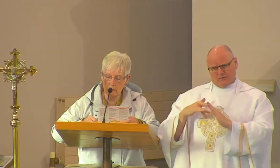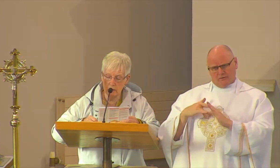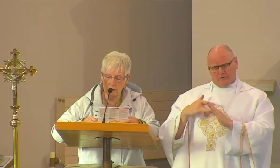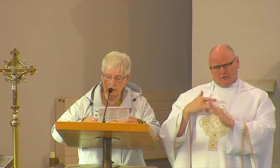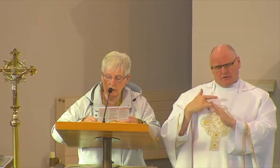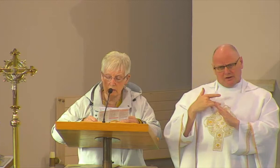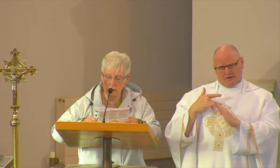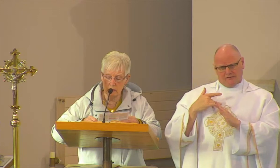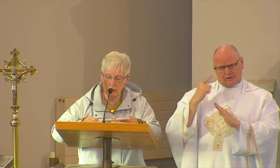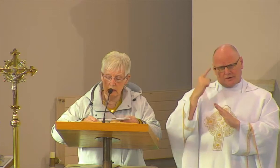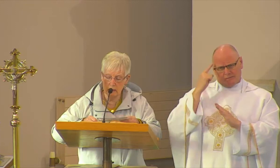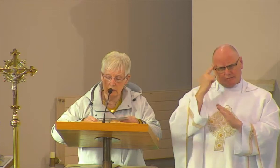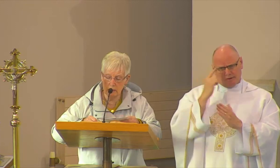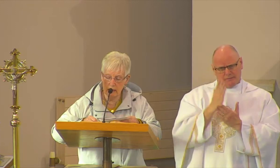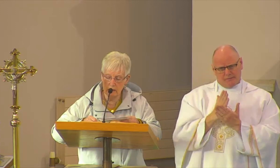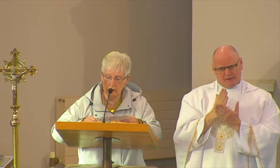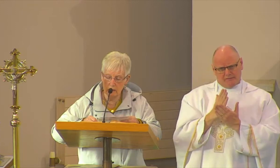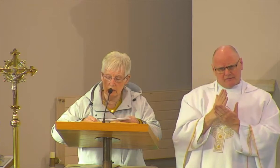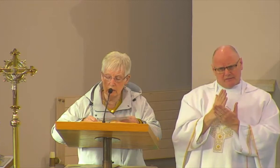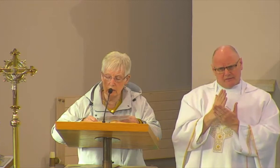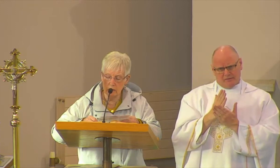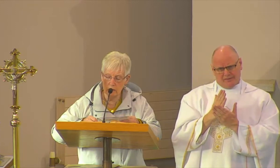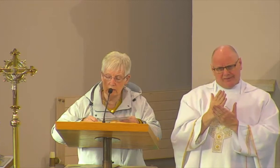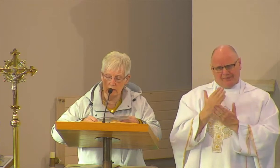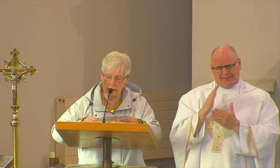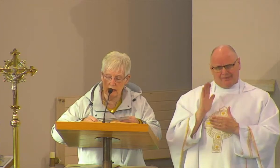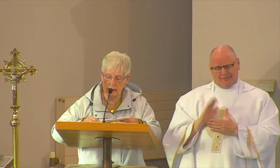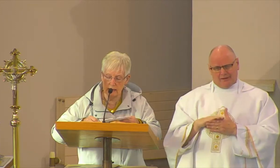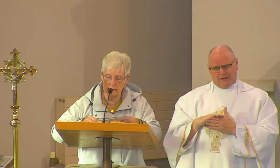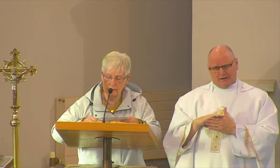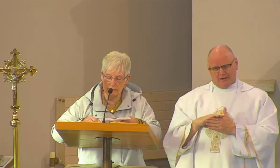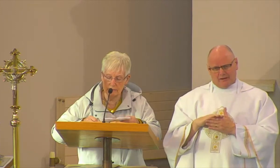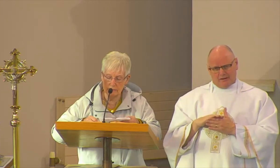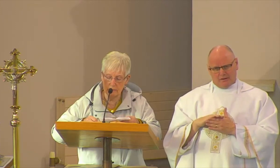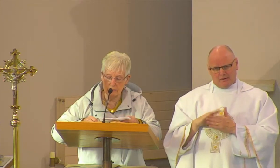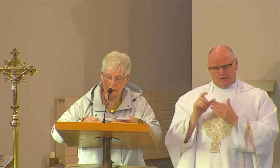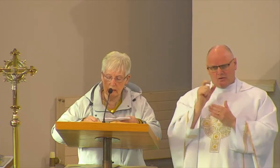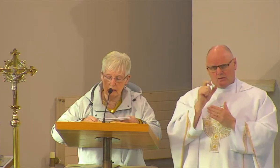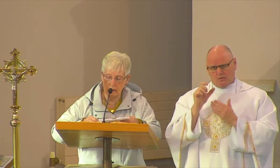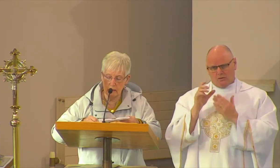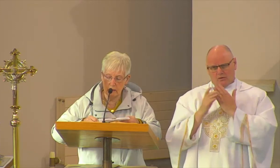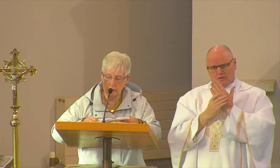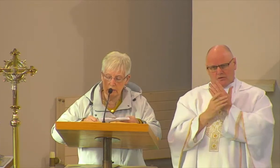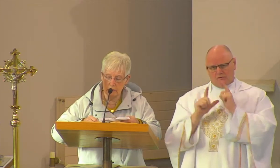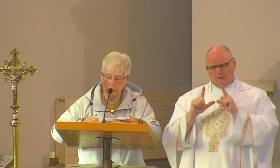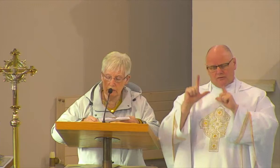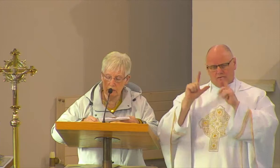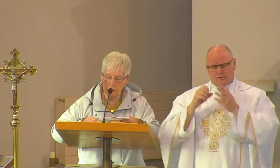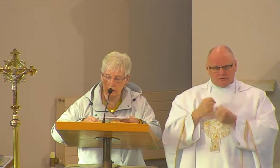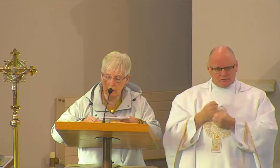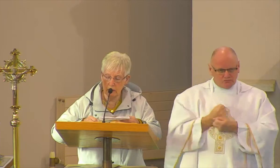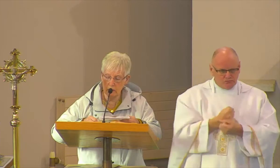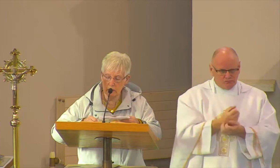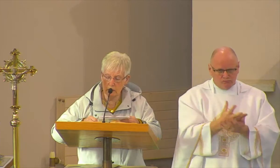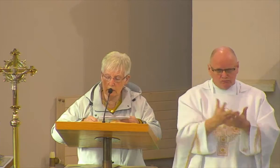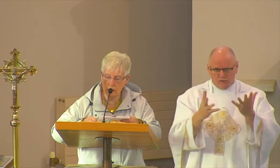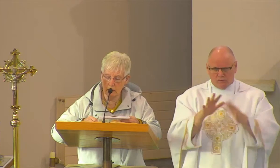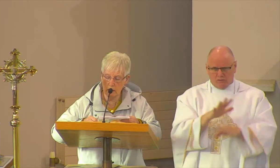of the Lord spread through the whole countryside. But the Jews worked